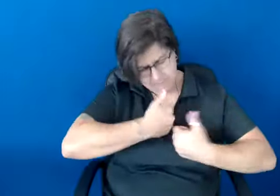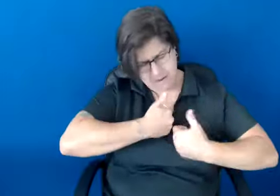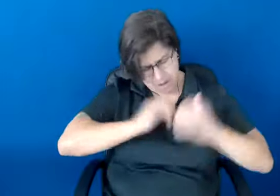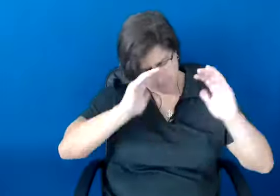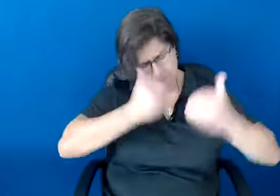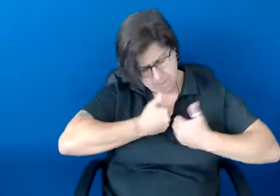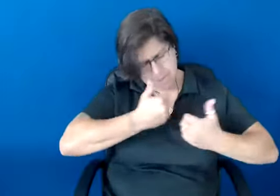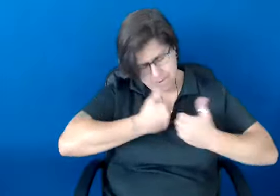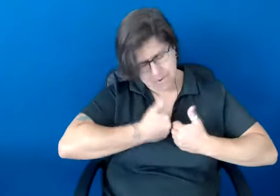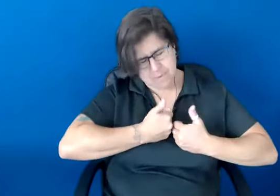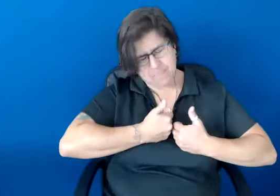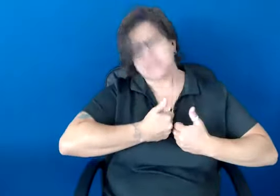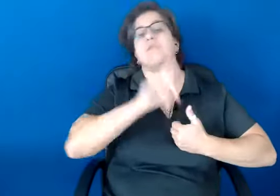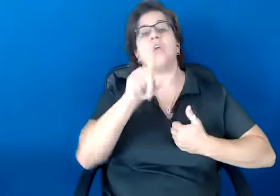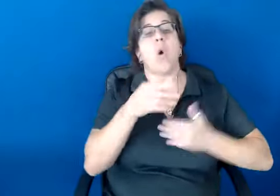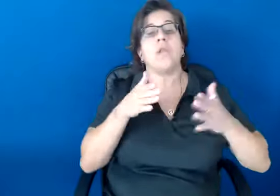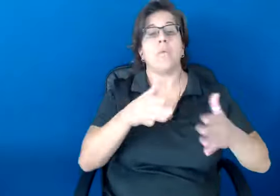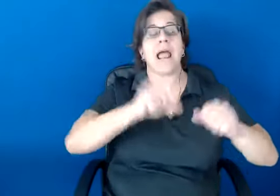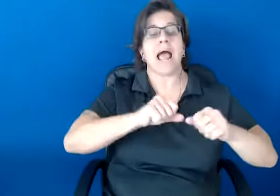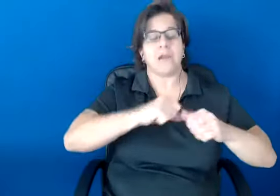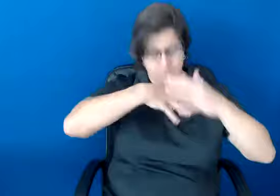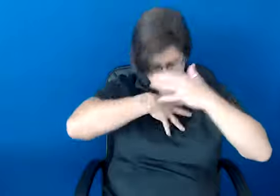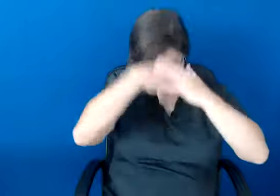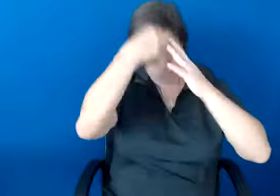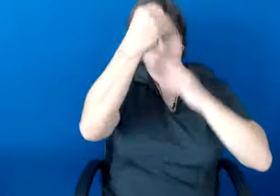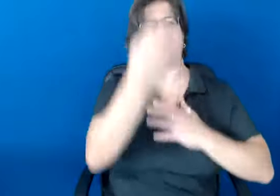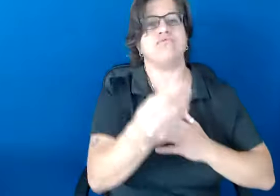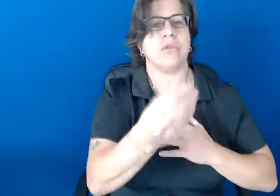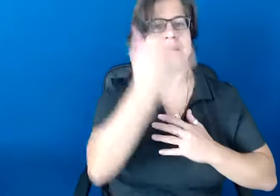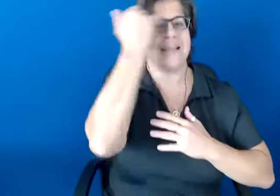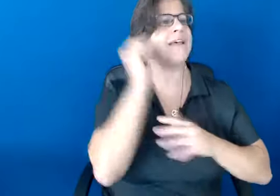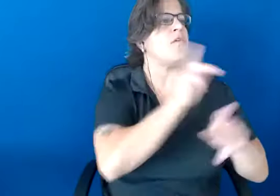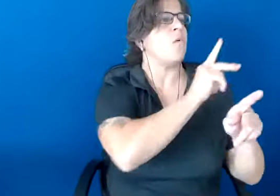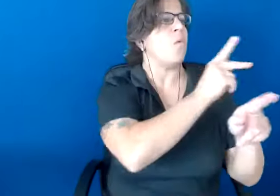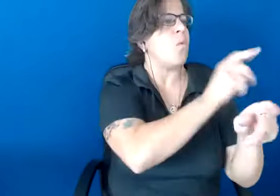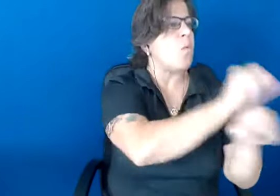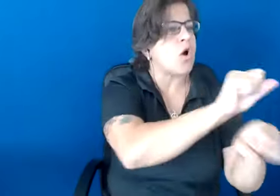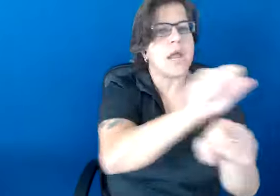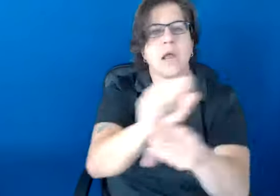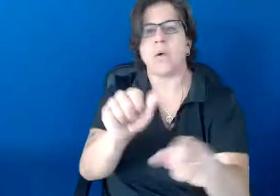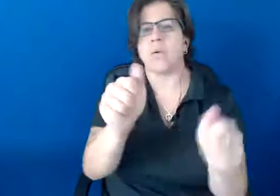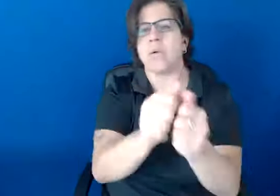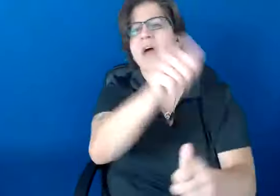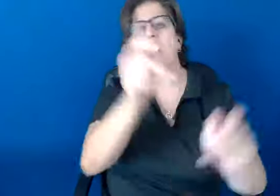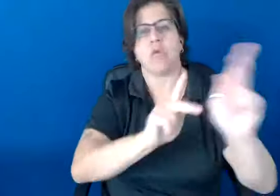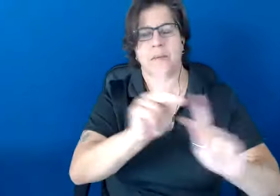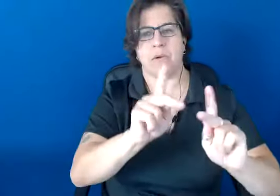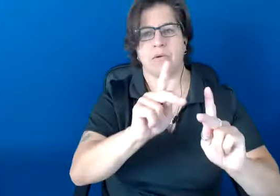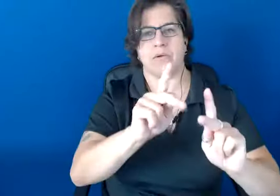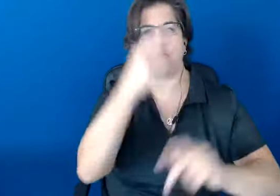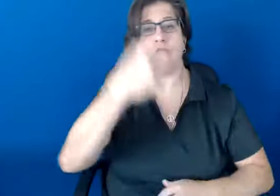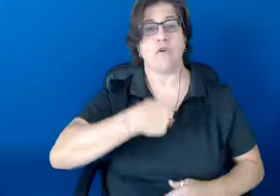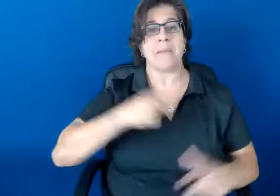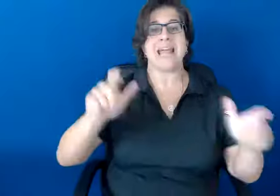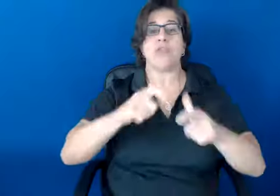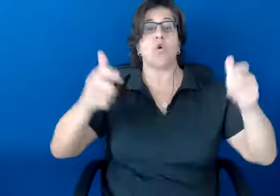stop being so depressed. So for me, the greatest gift that has been